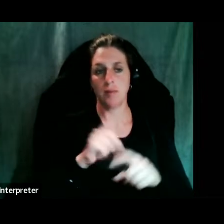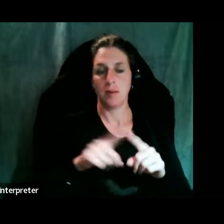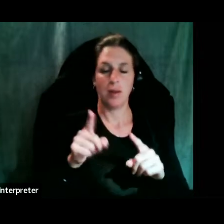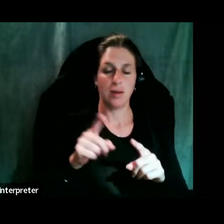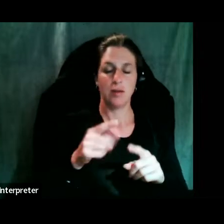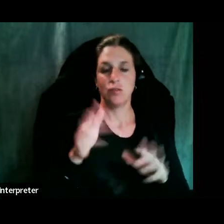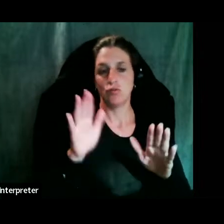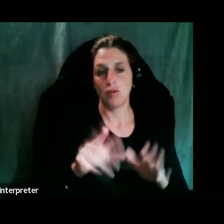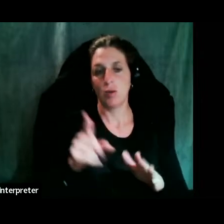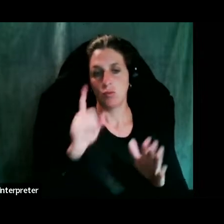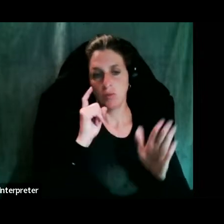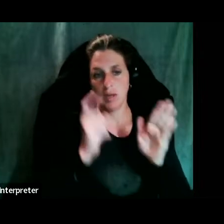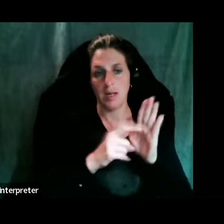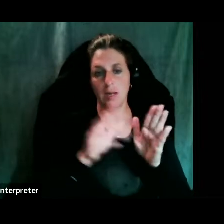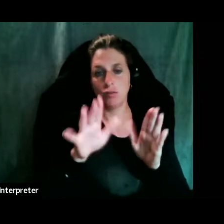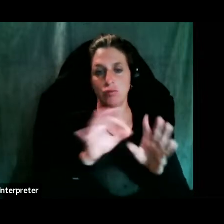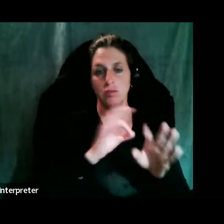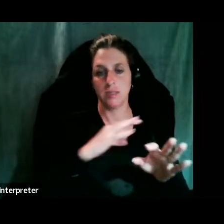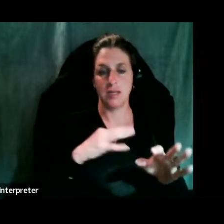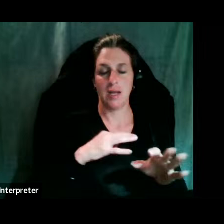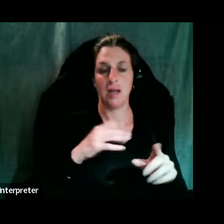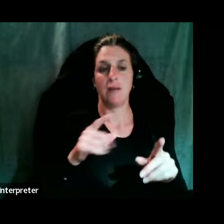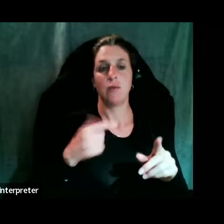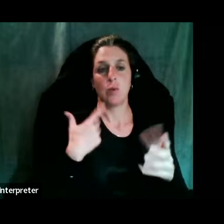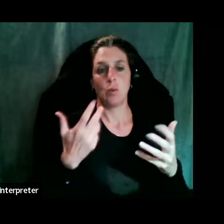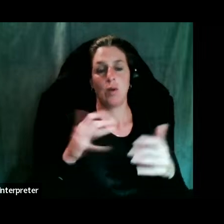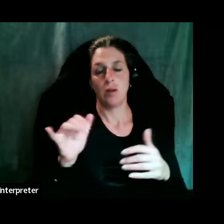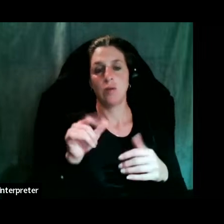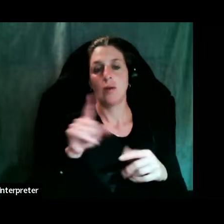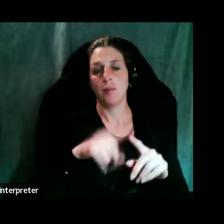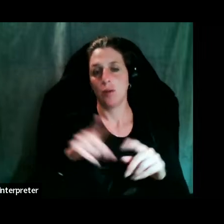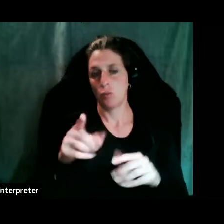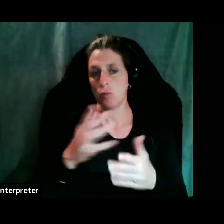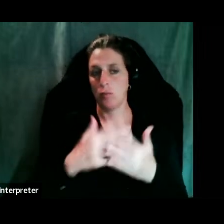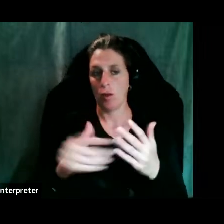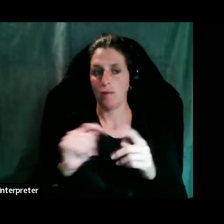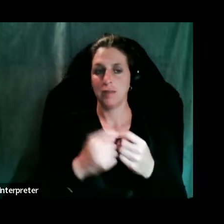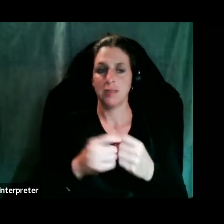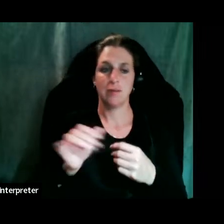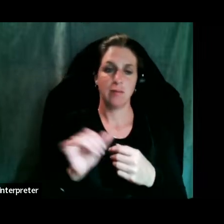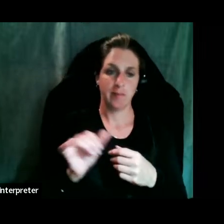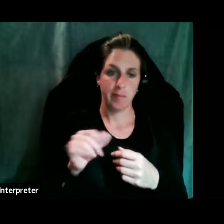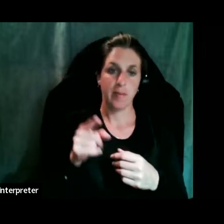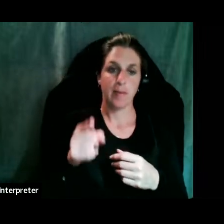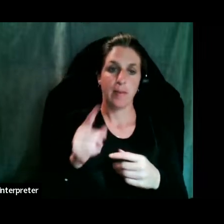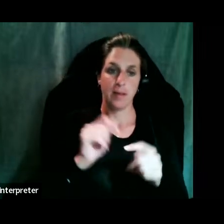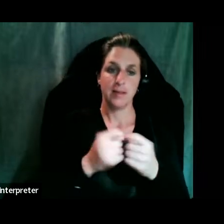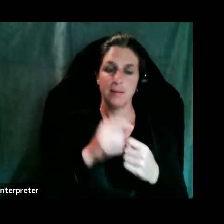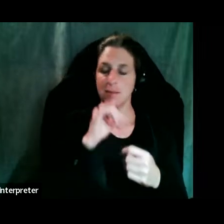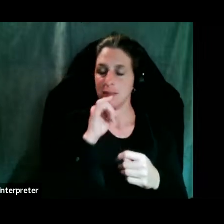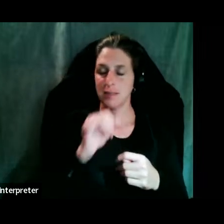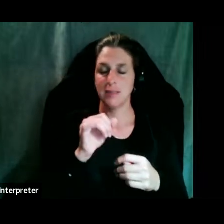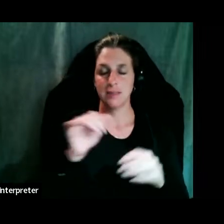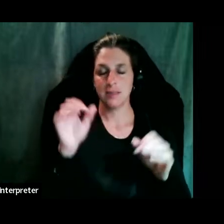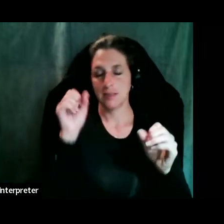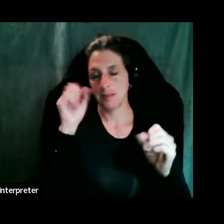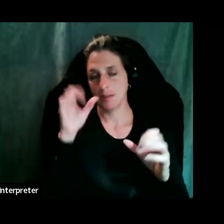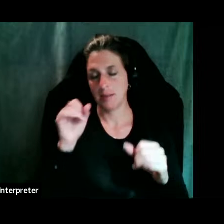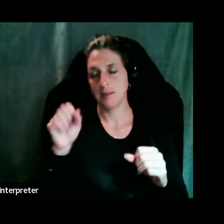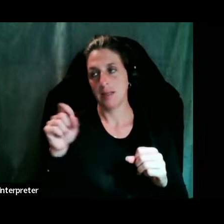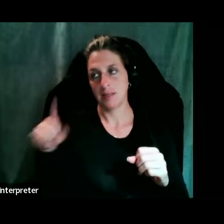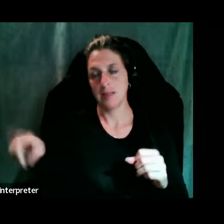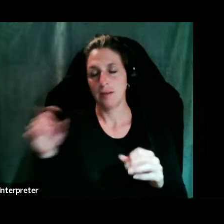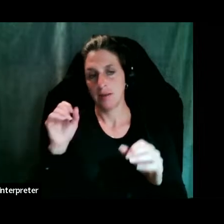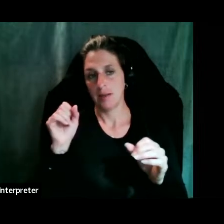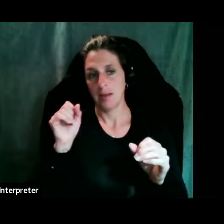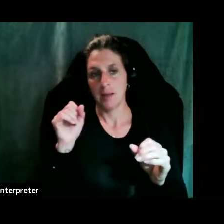it's great that you recognize your staff as we want to as well, but you're part of the team and your team is amazing. You do amazing they are work. amazing, but you're right.